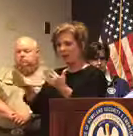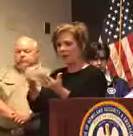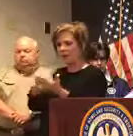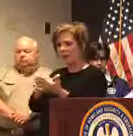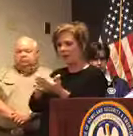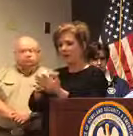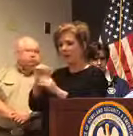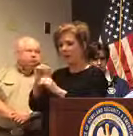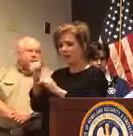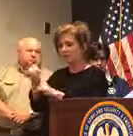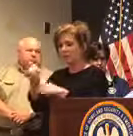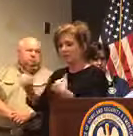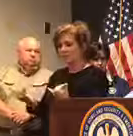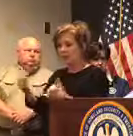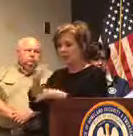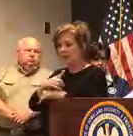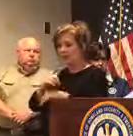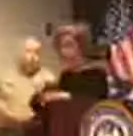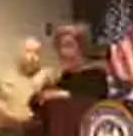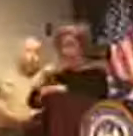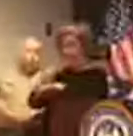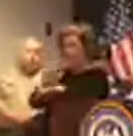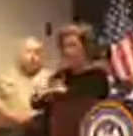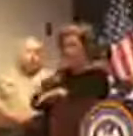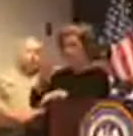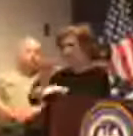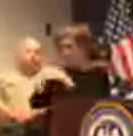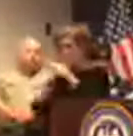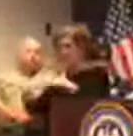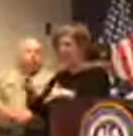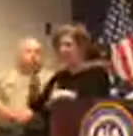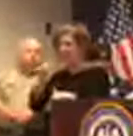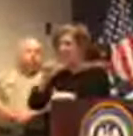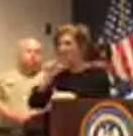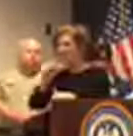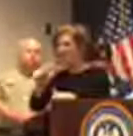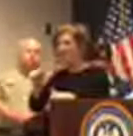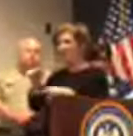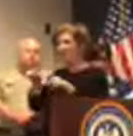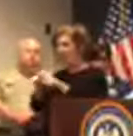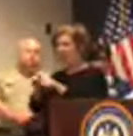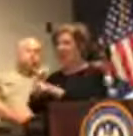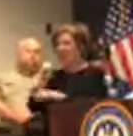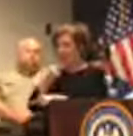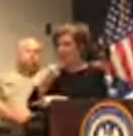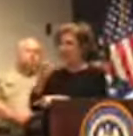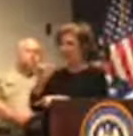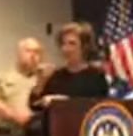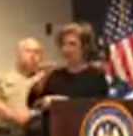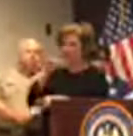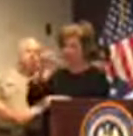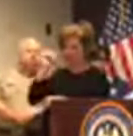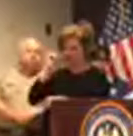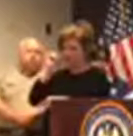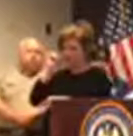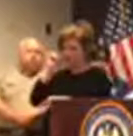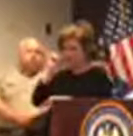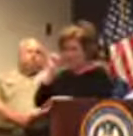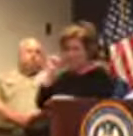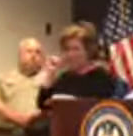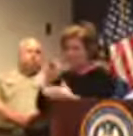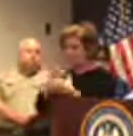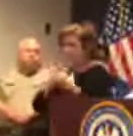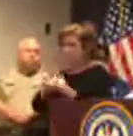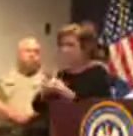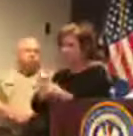The situation today, based on the forecast, is not quite as serious as it was yesterday with